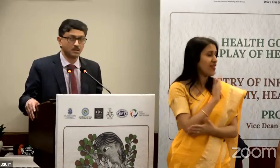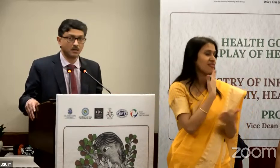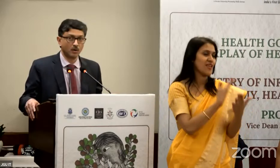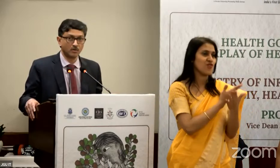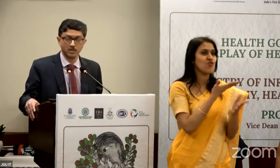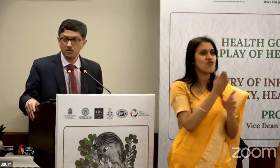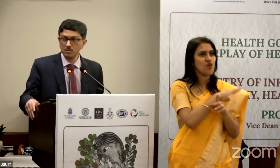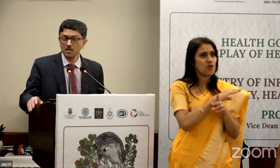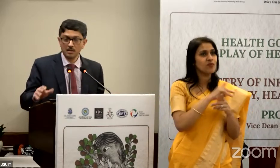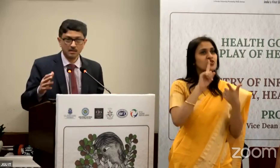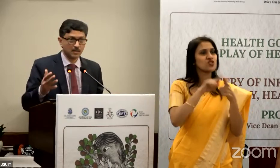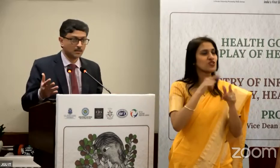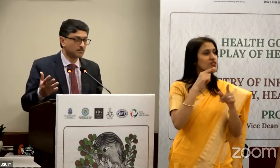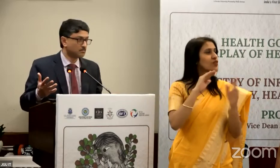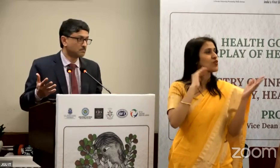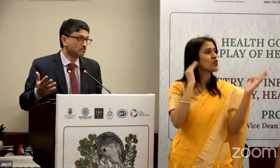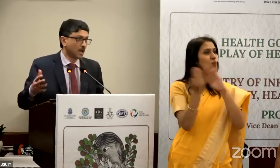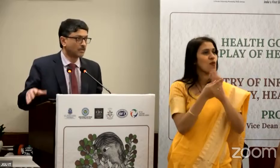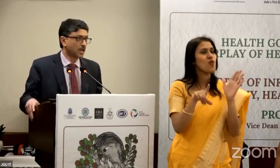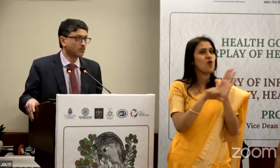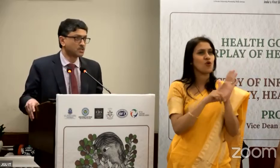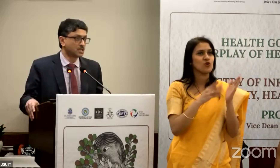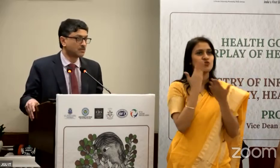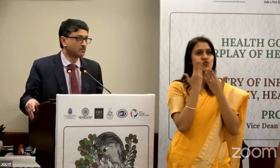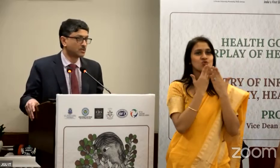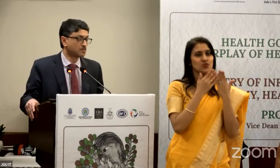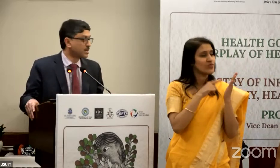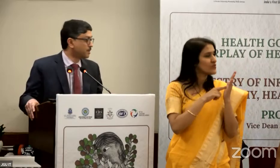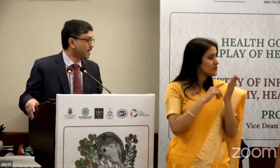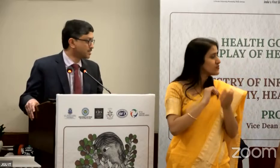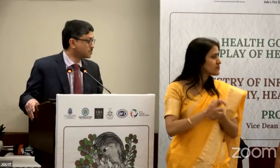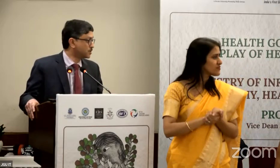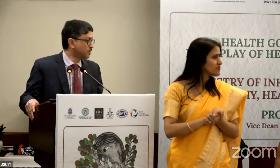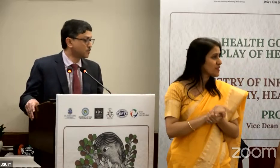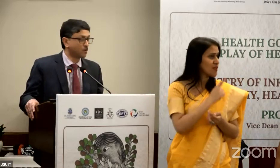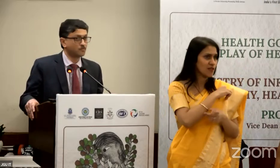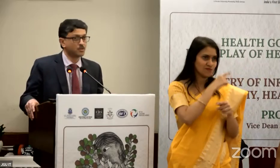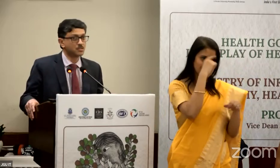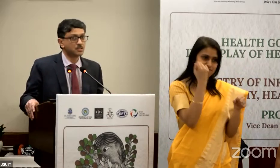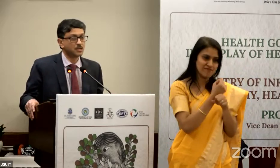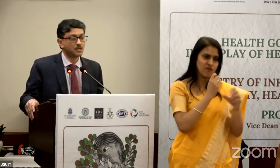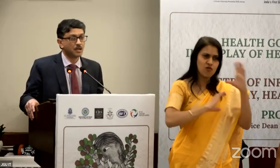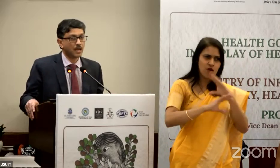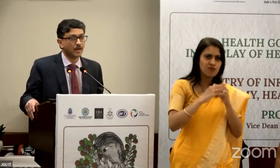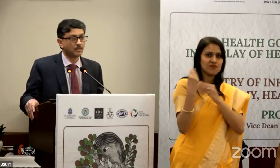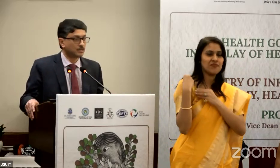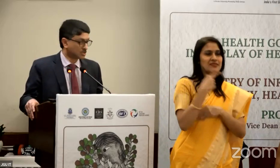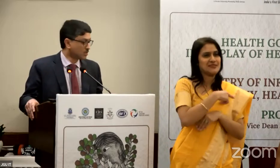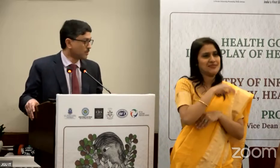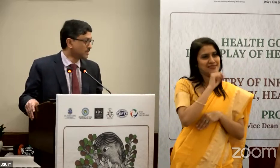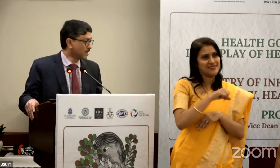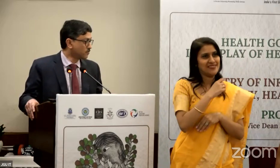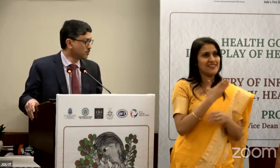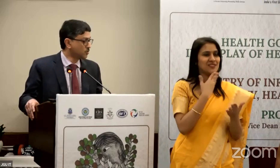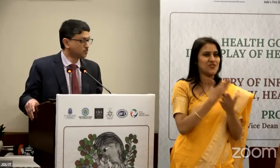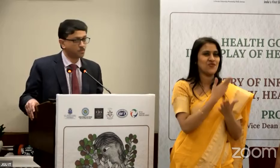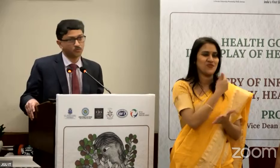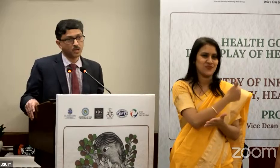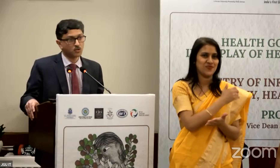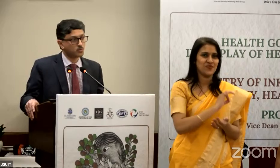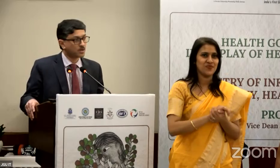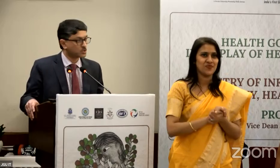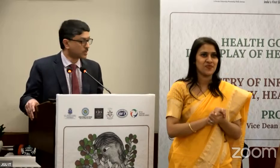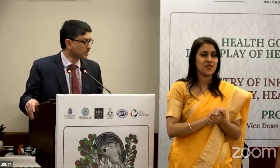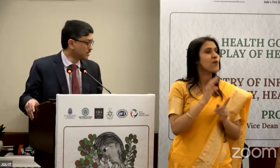been one of the, I think I would say the spirit behind this particular conference. And extremely thankful to